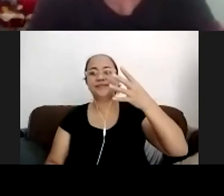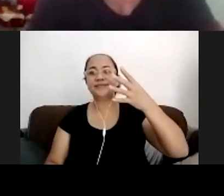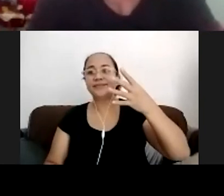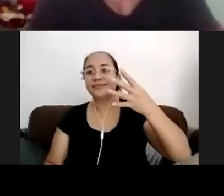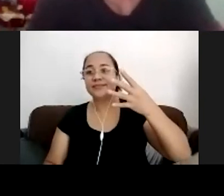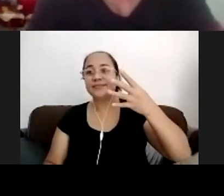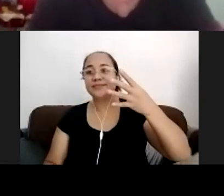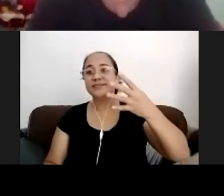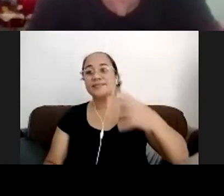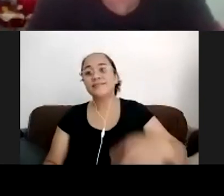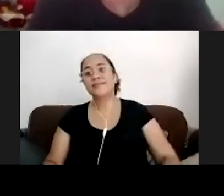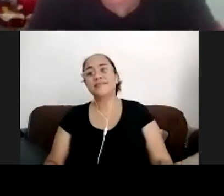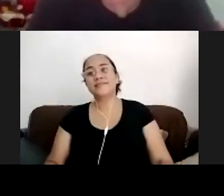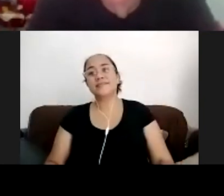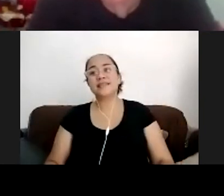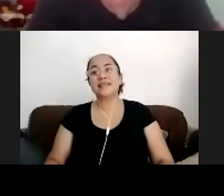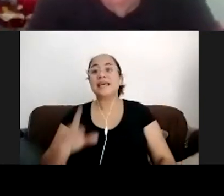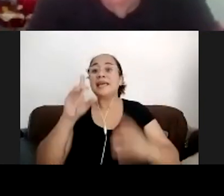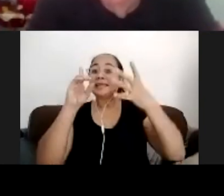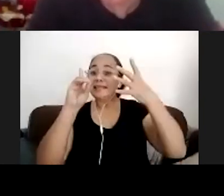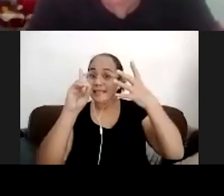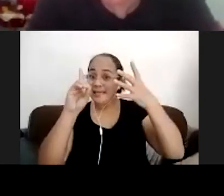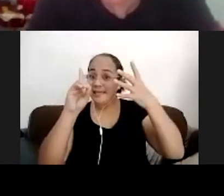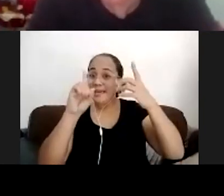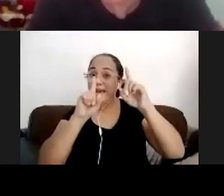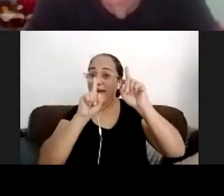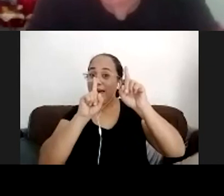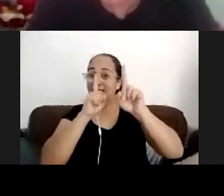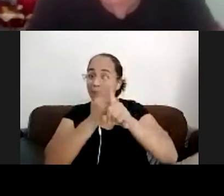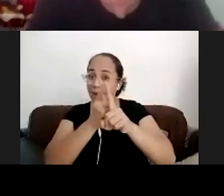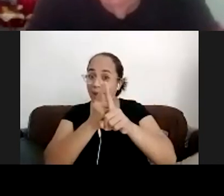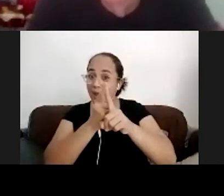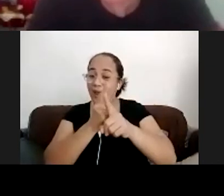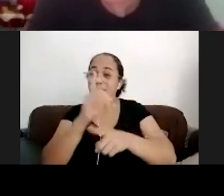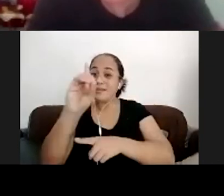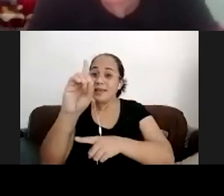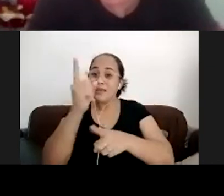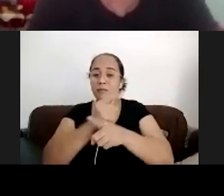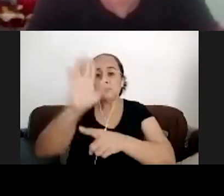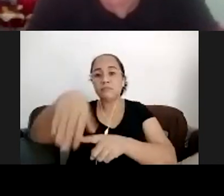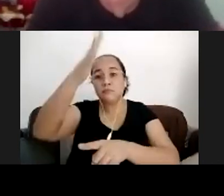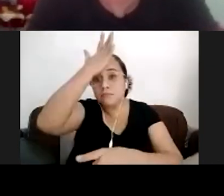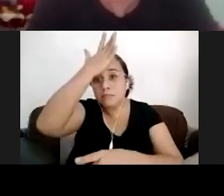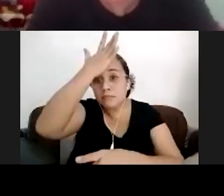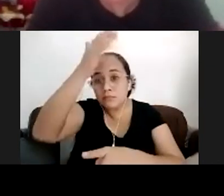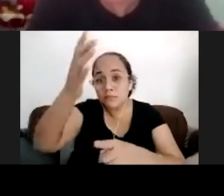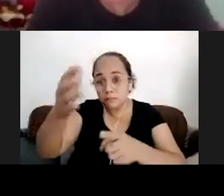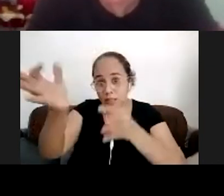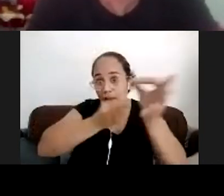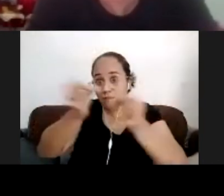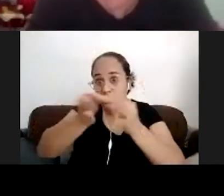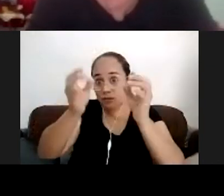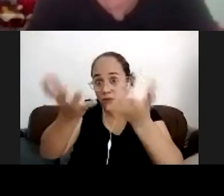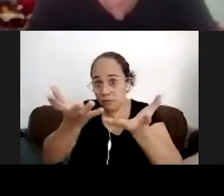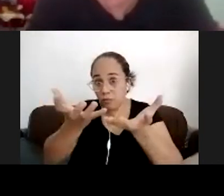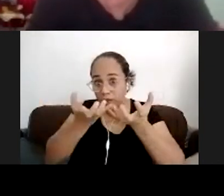Peebs is D. D is correct. Patrick, you want to explain? I mean, yeah, Peeps, do you want to explain?